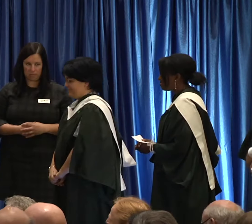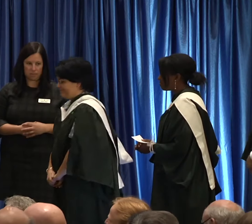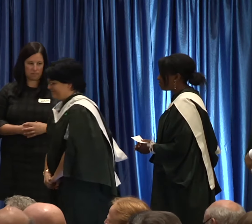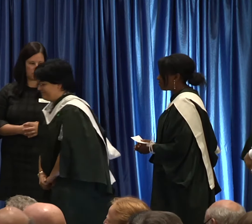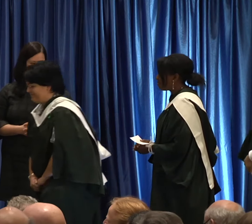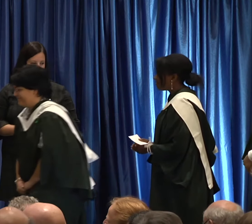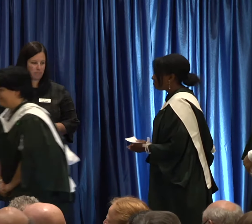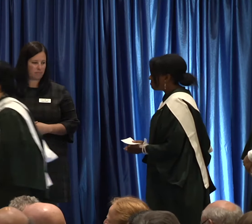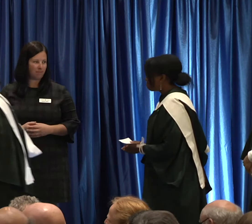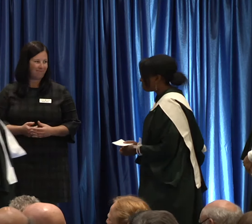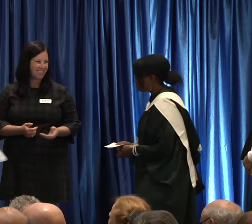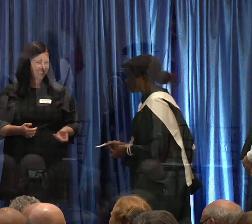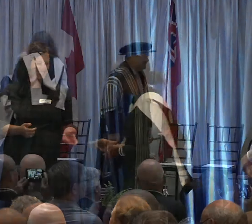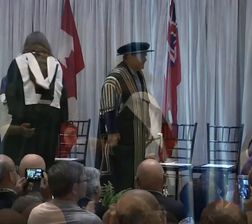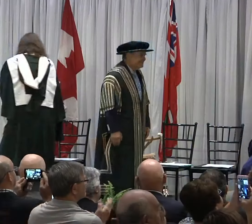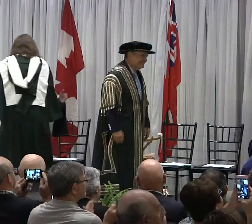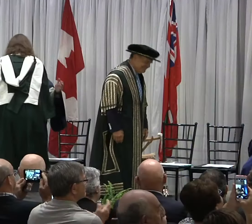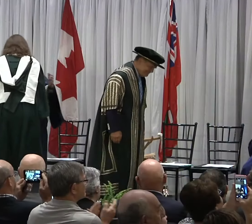Megan Neem Bailey.